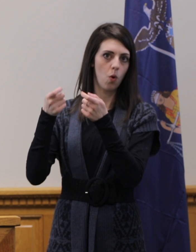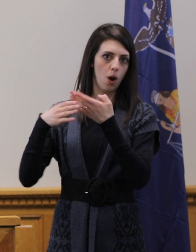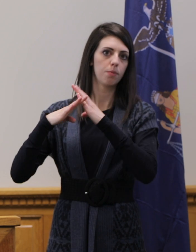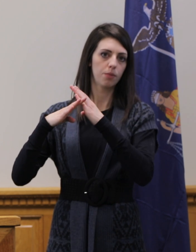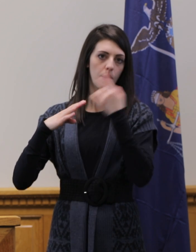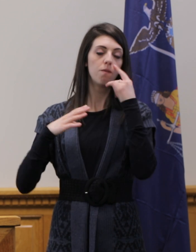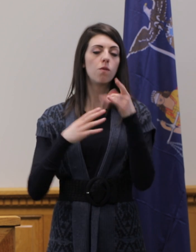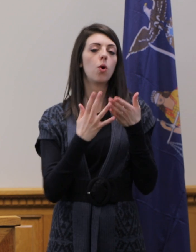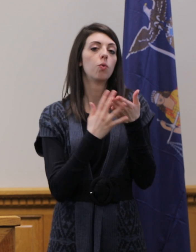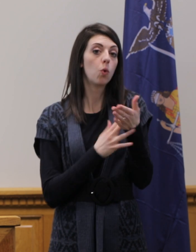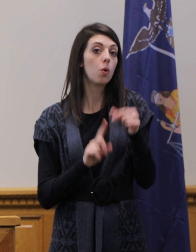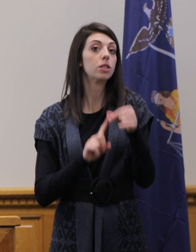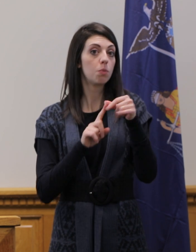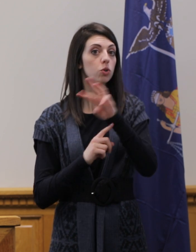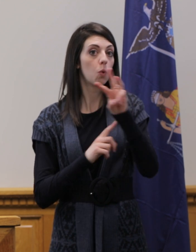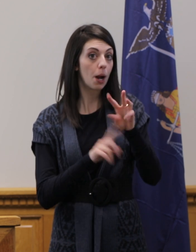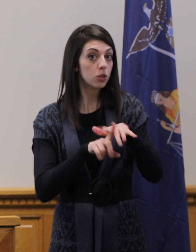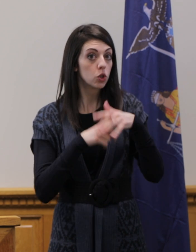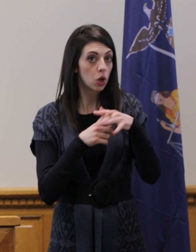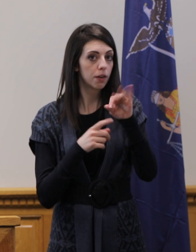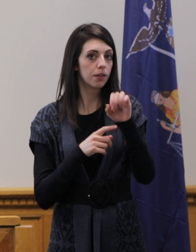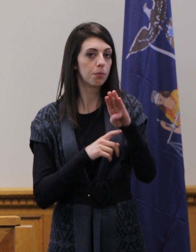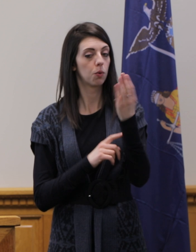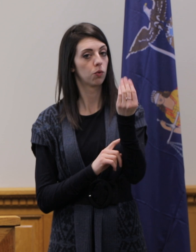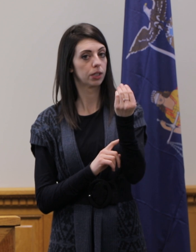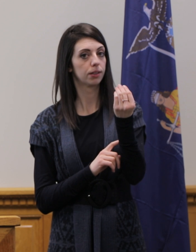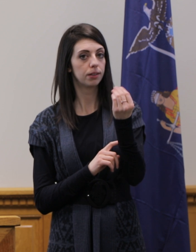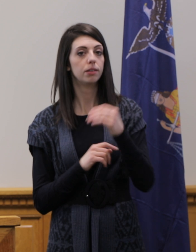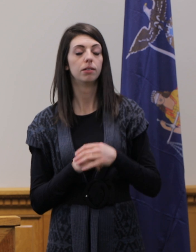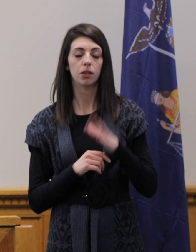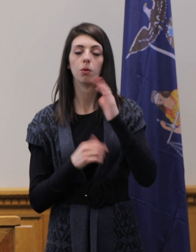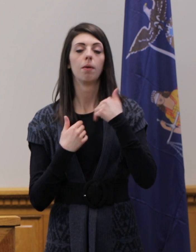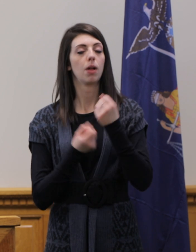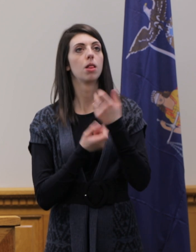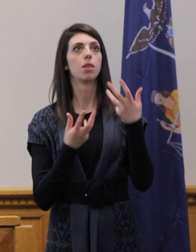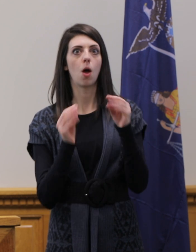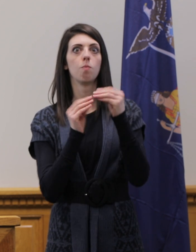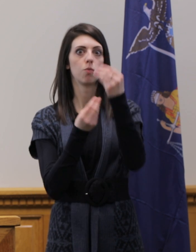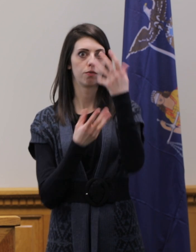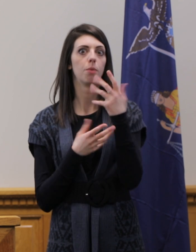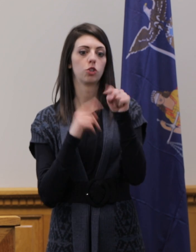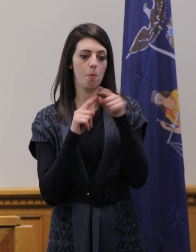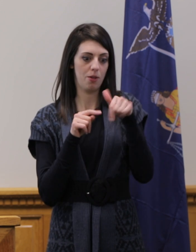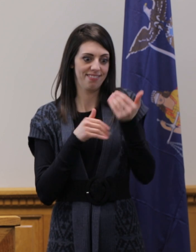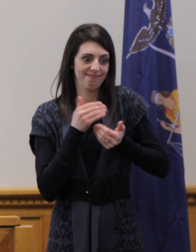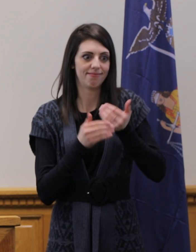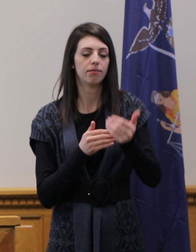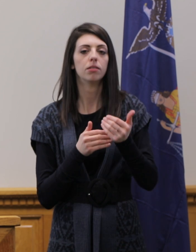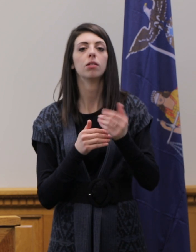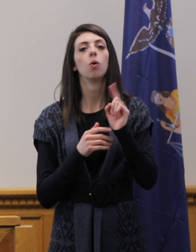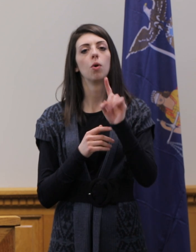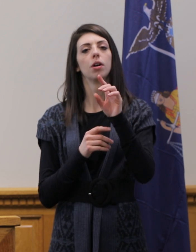Eligible website starting February 14th. There is much more information on this process on the